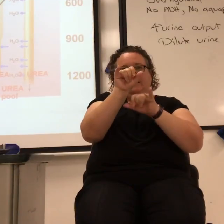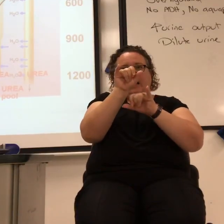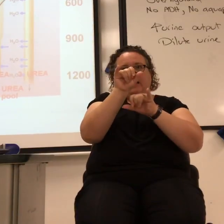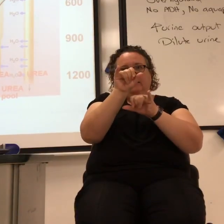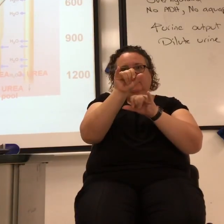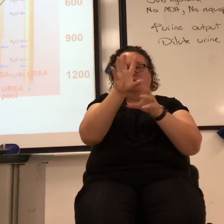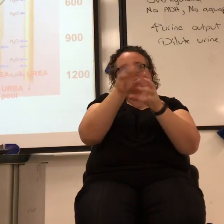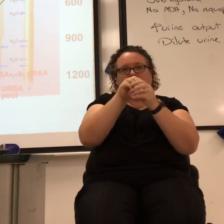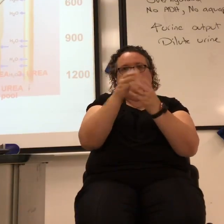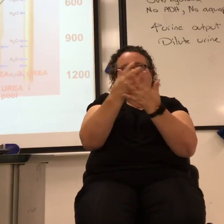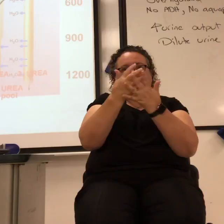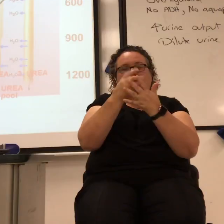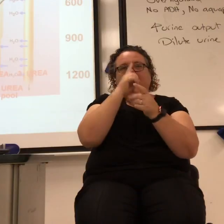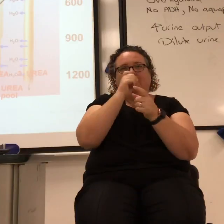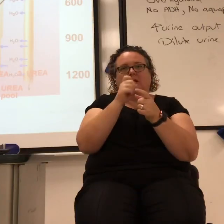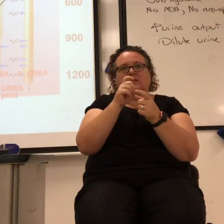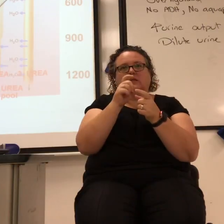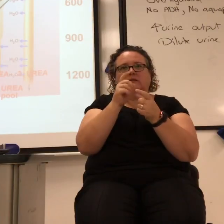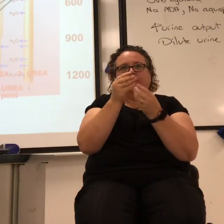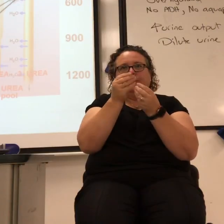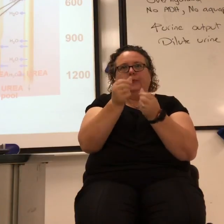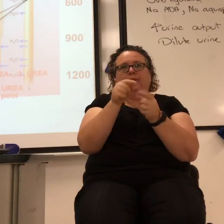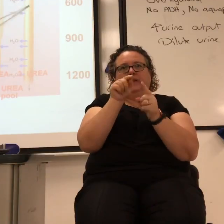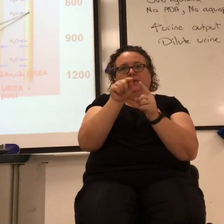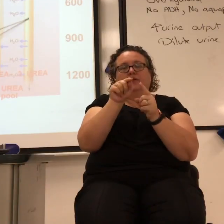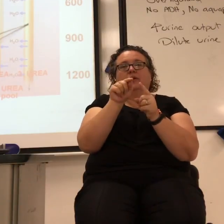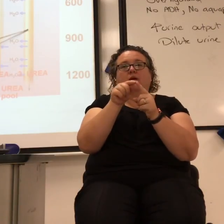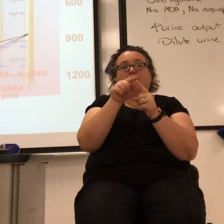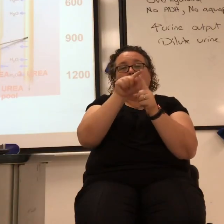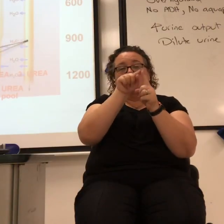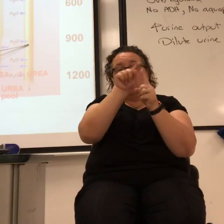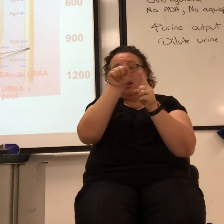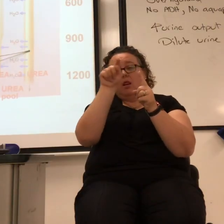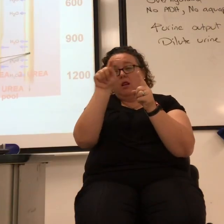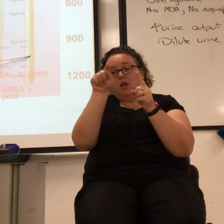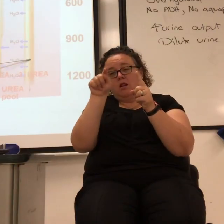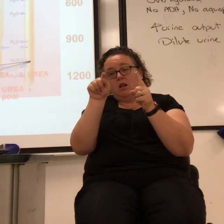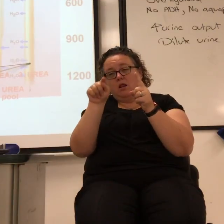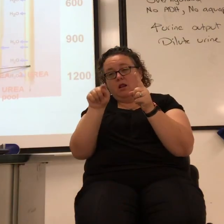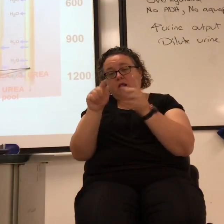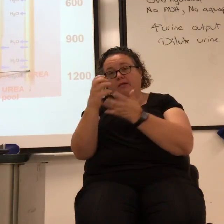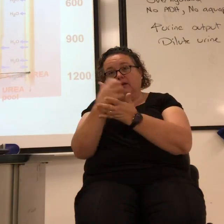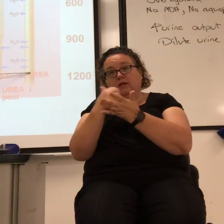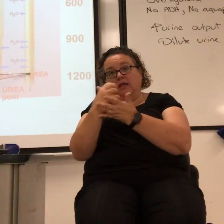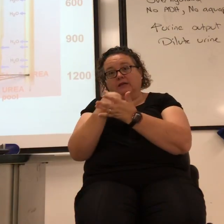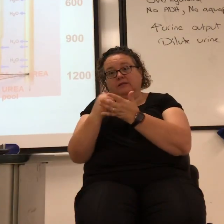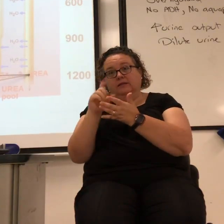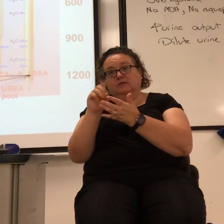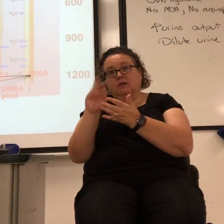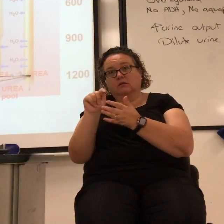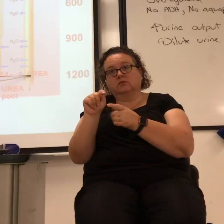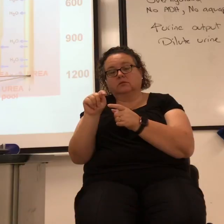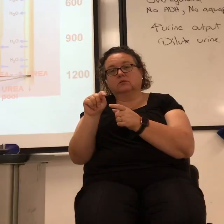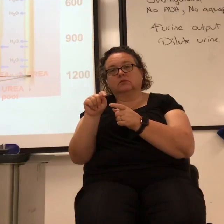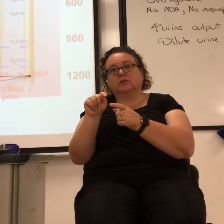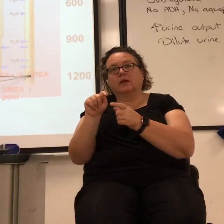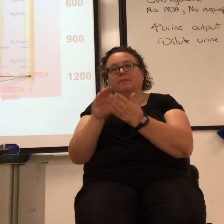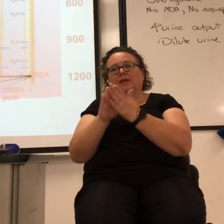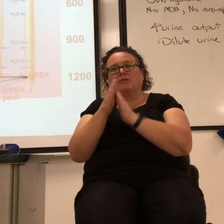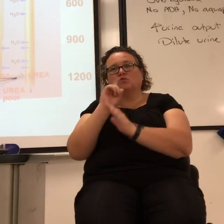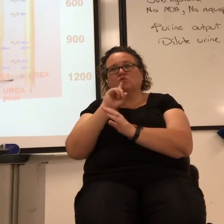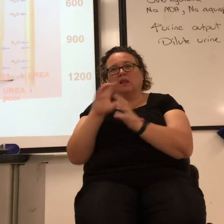in the filtrate because it's dilute here. But when it goes down the collecting duct in the presence of ADH, it gets super